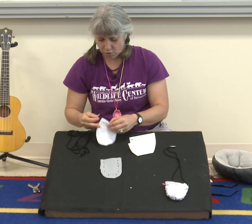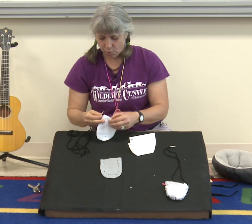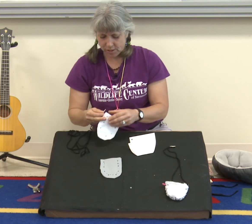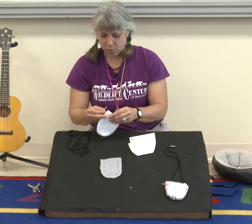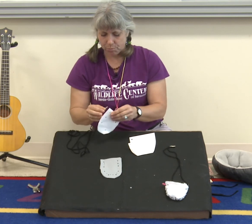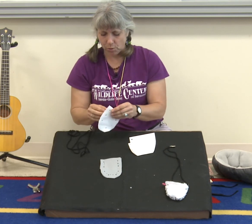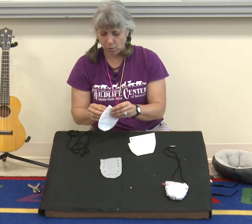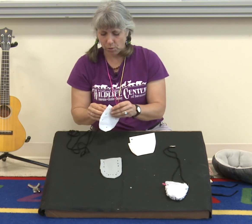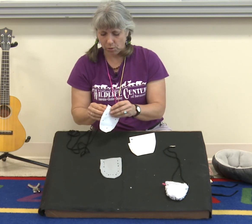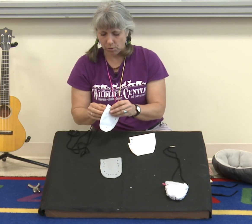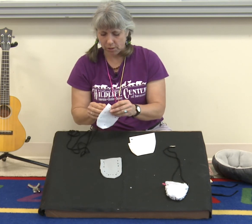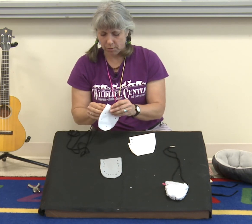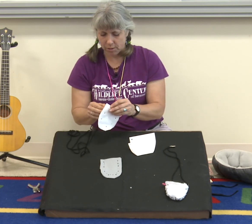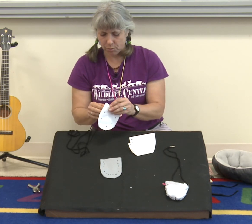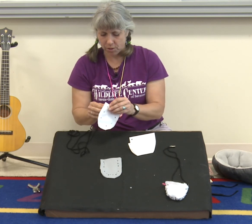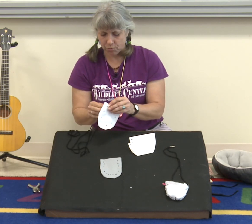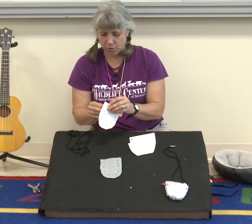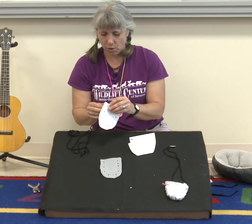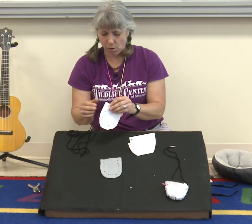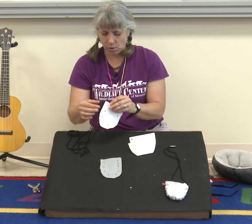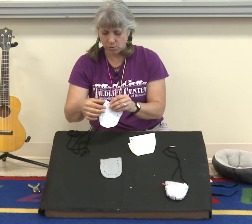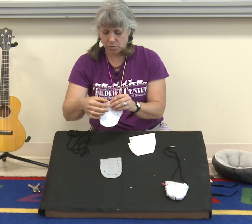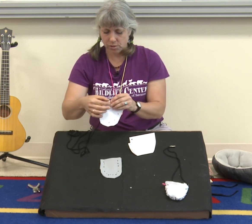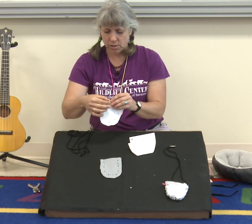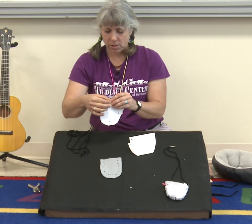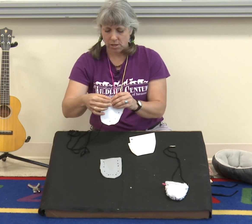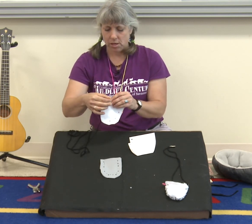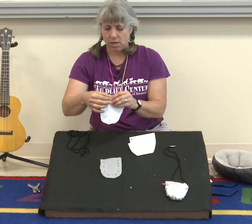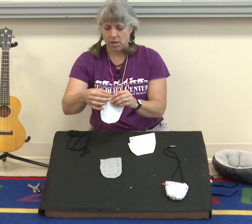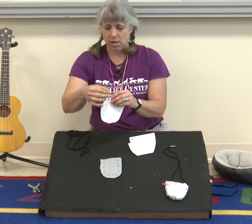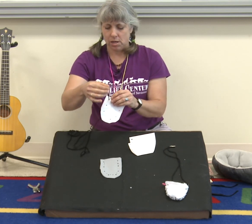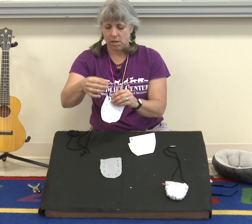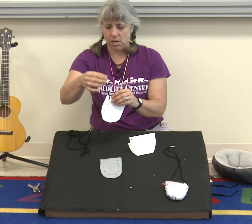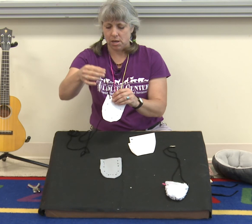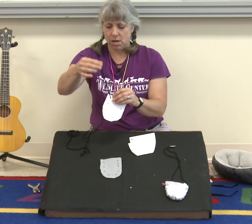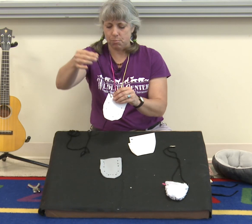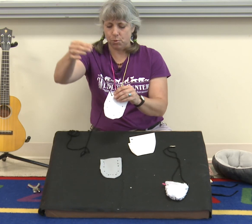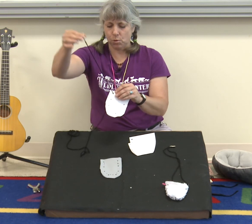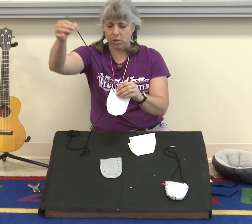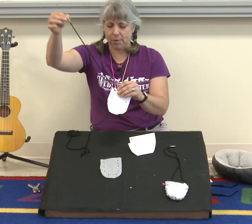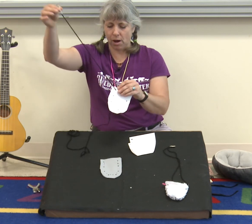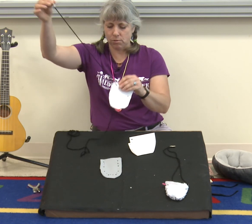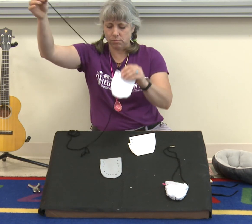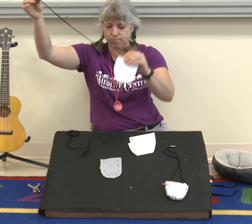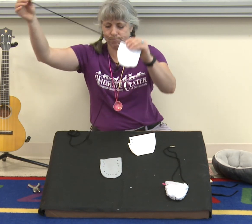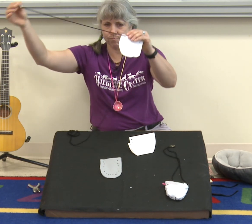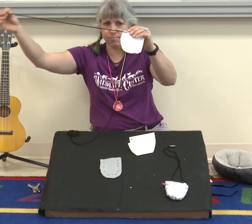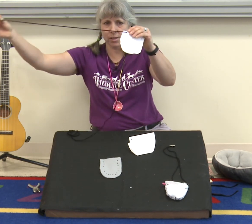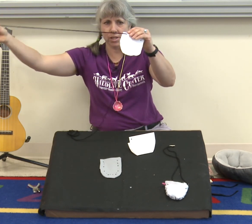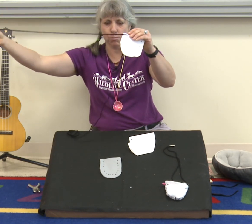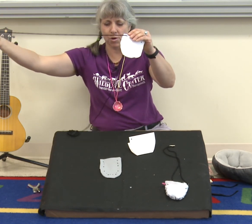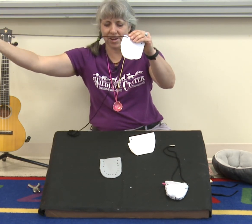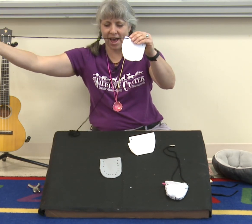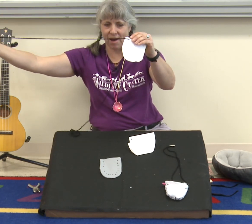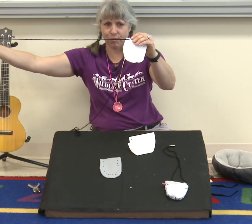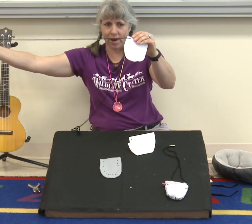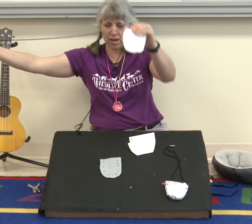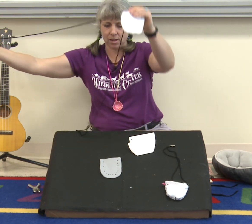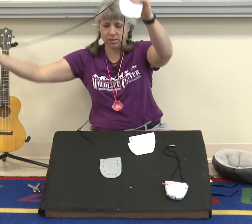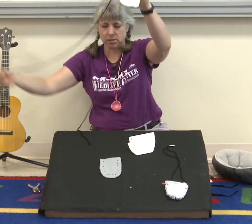going to put it through the holes and pull it about a little more than halfway.